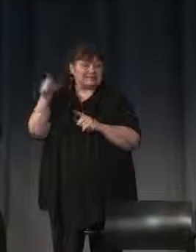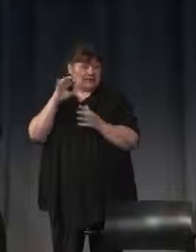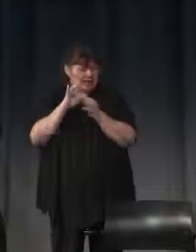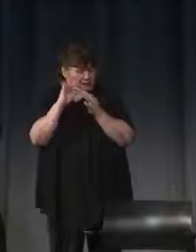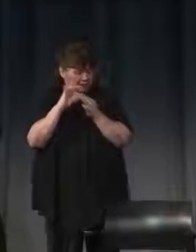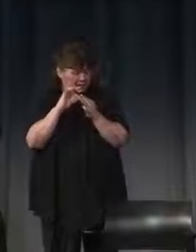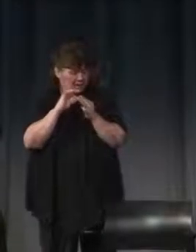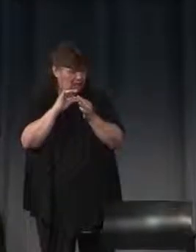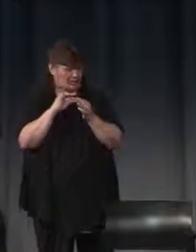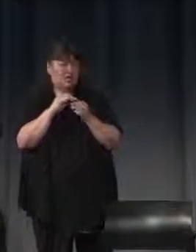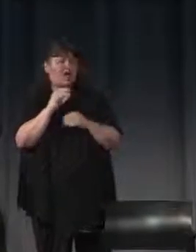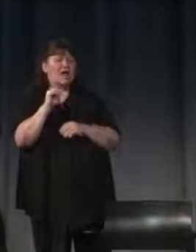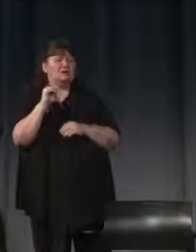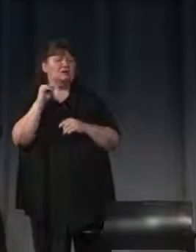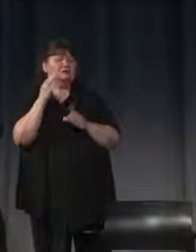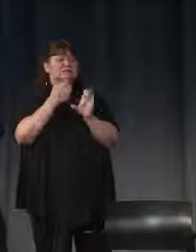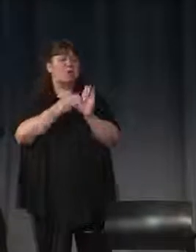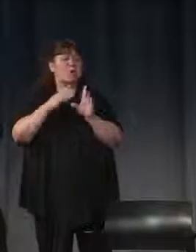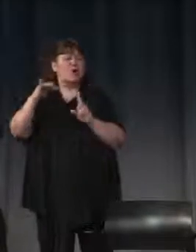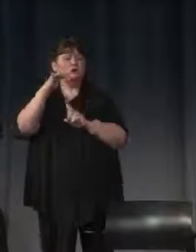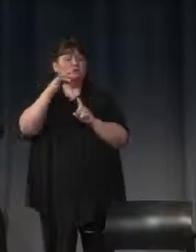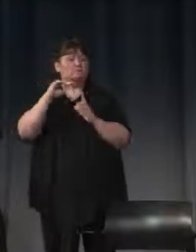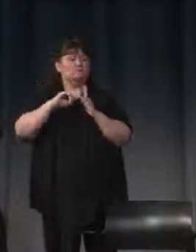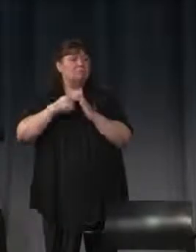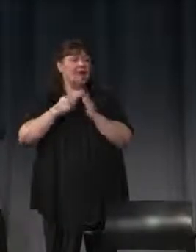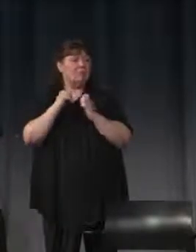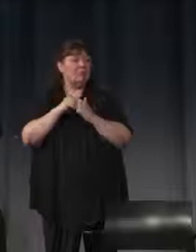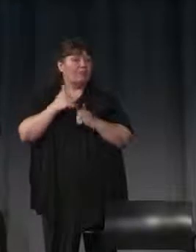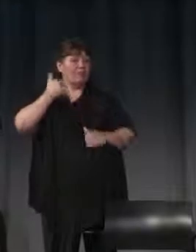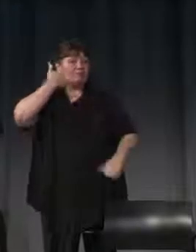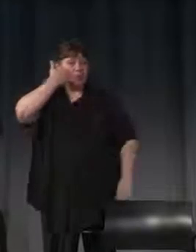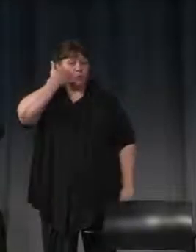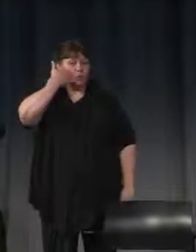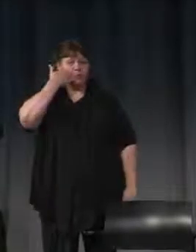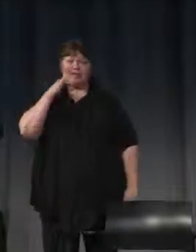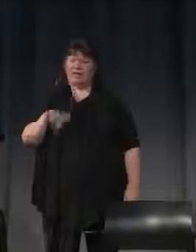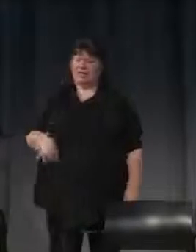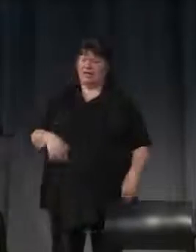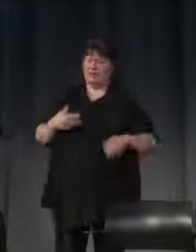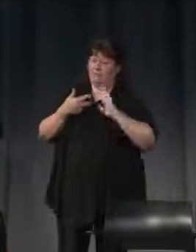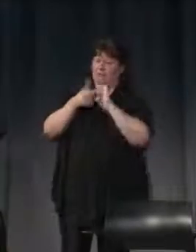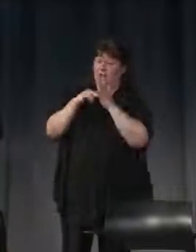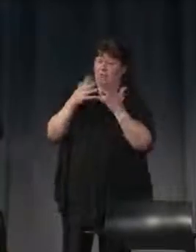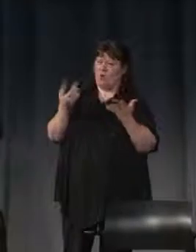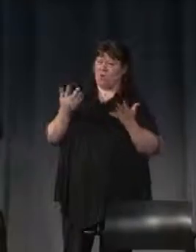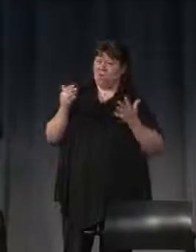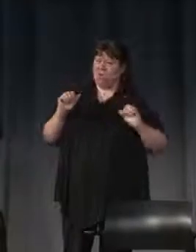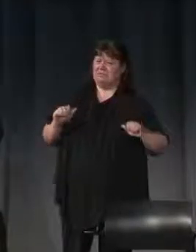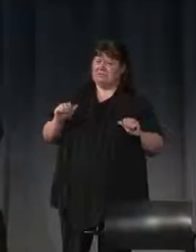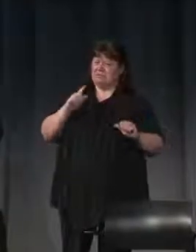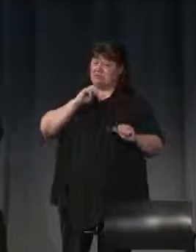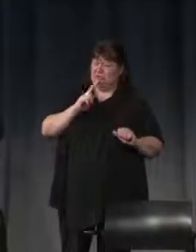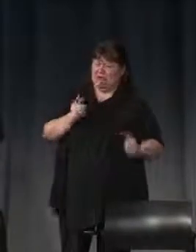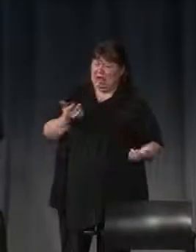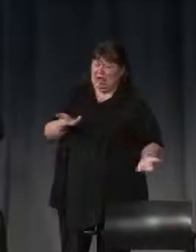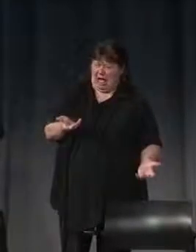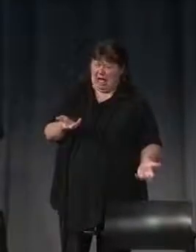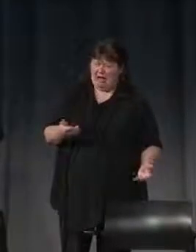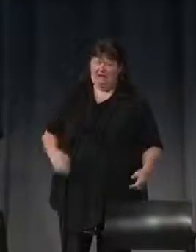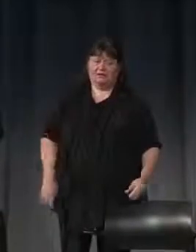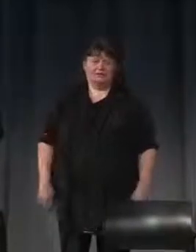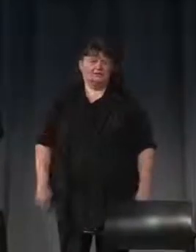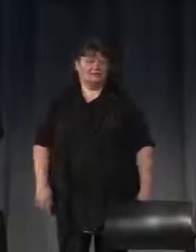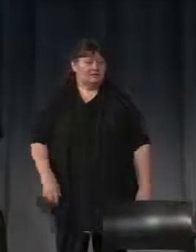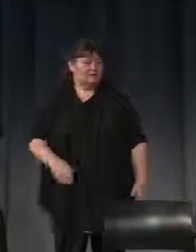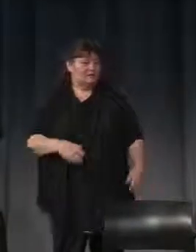some point that psychoacoustics, began with the telephone. And I thought, what does that mean? How can that possibly be true?